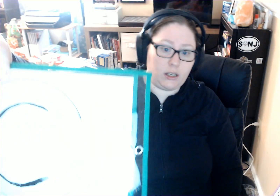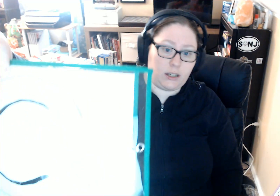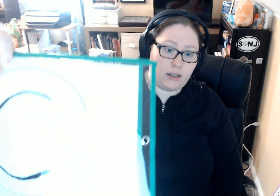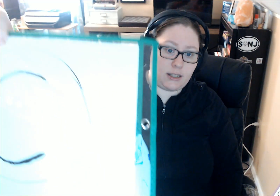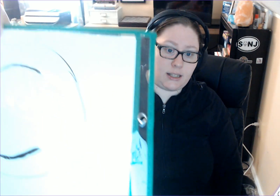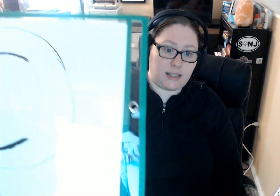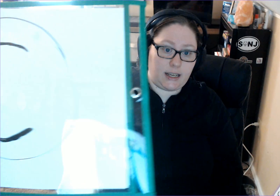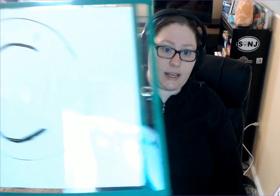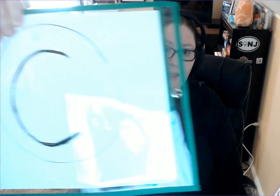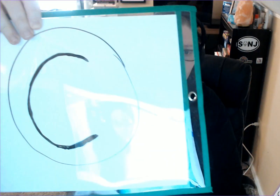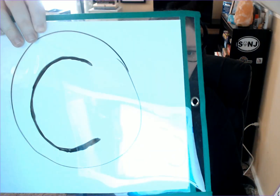C,